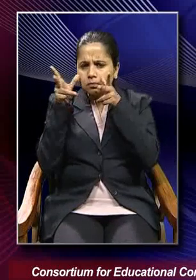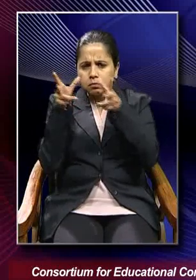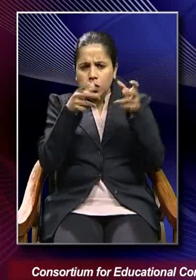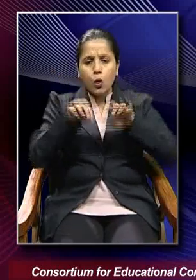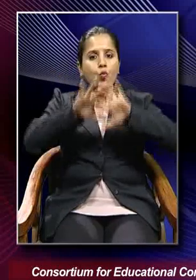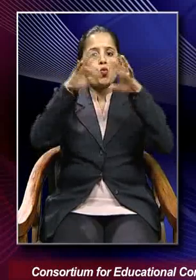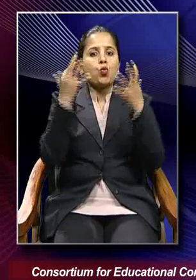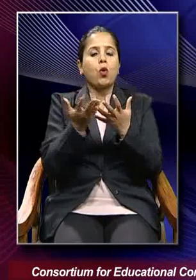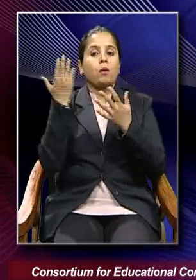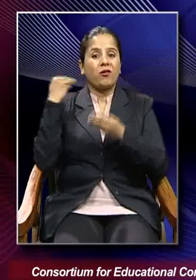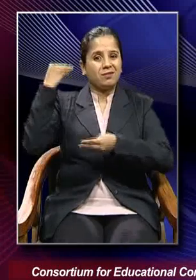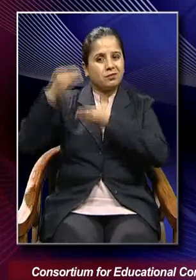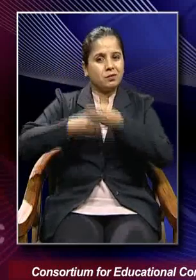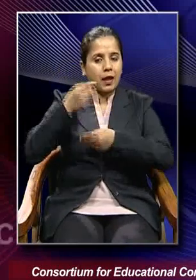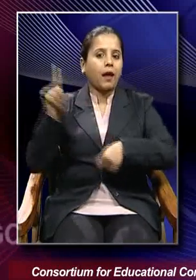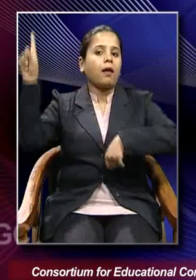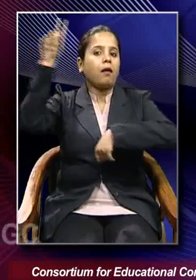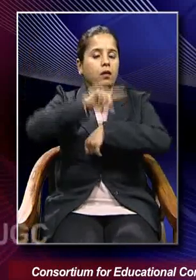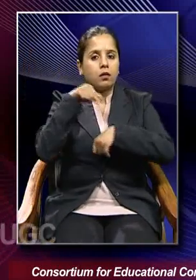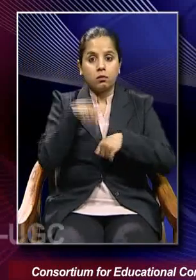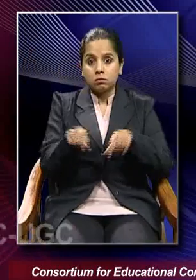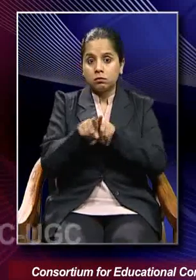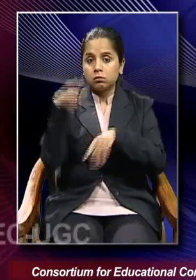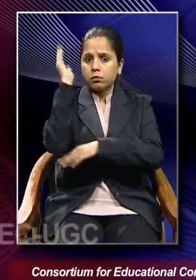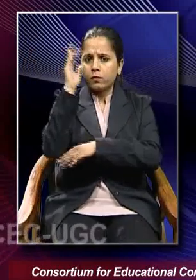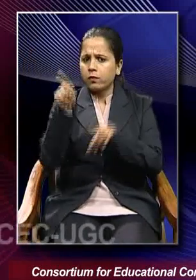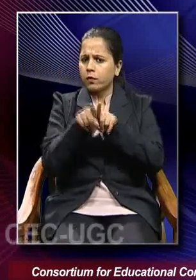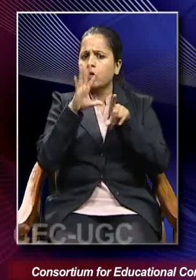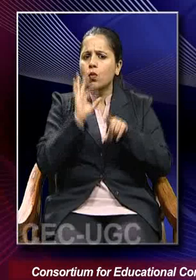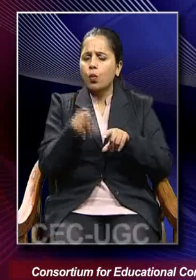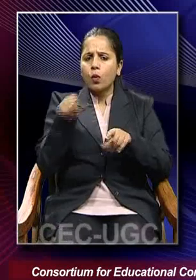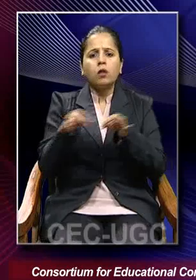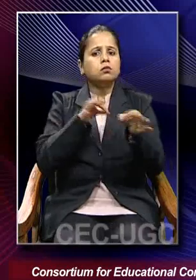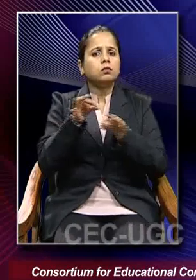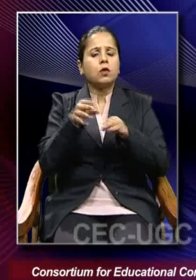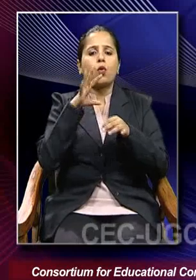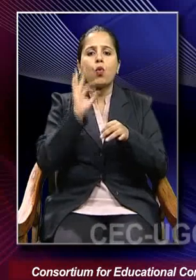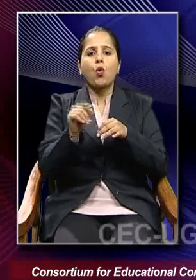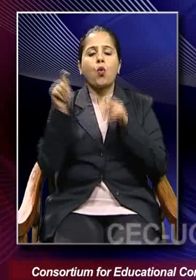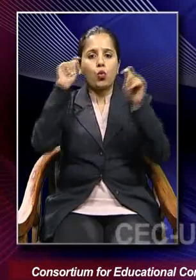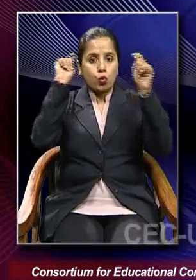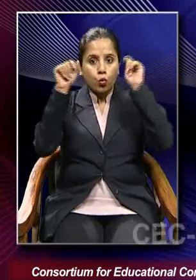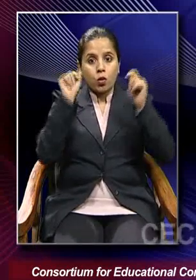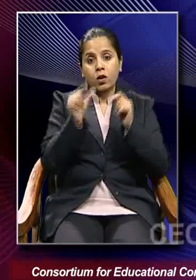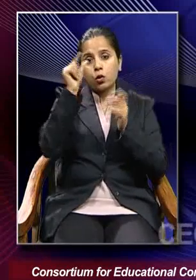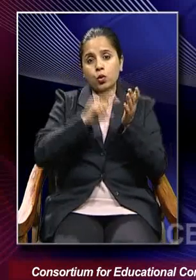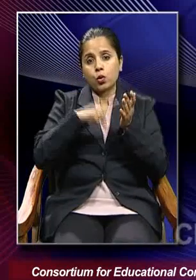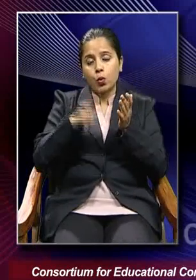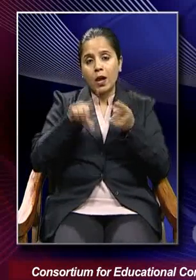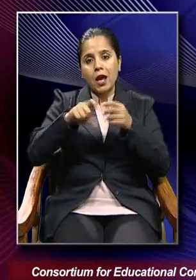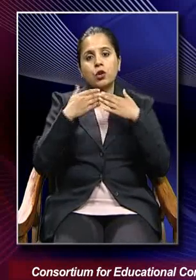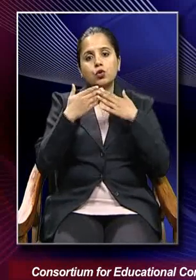World Heritage Day. This lecture shall also discuss the role of United Nations